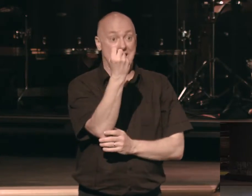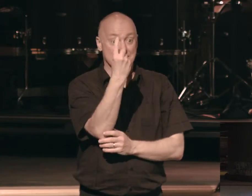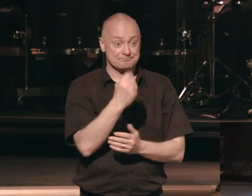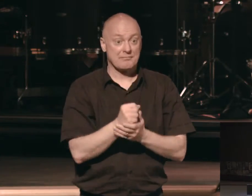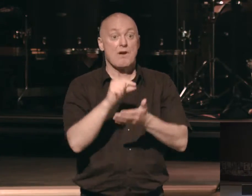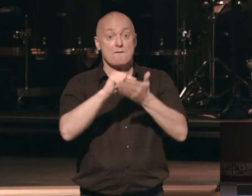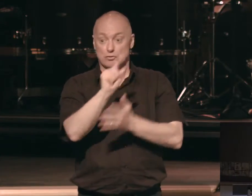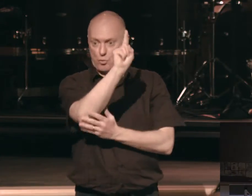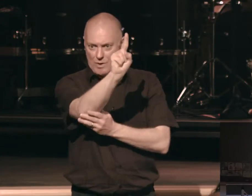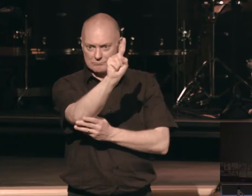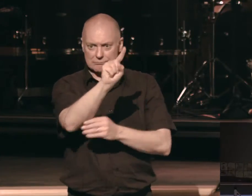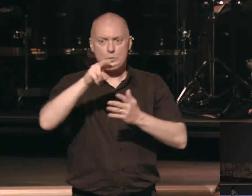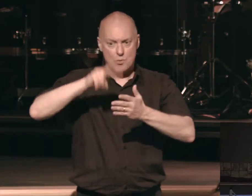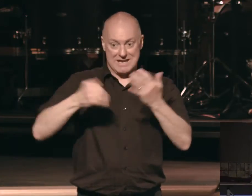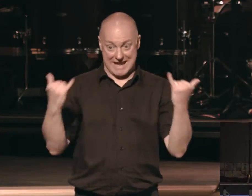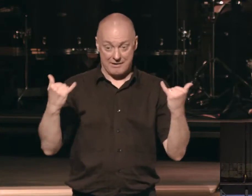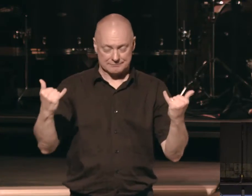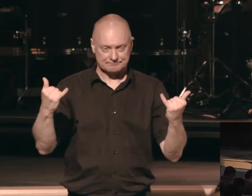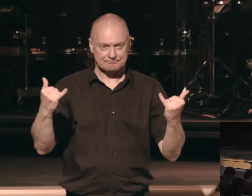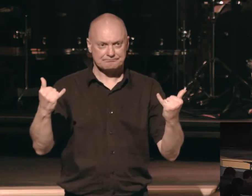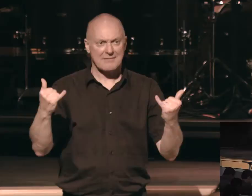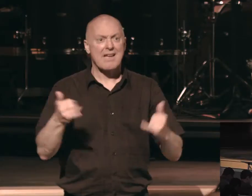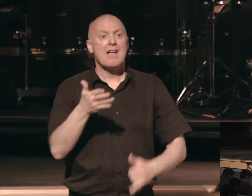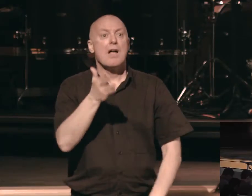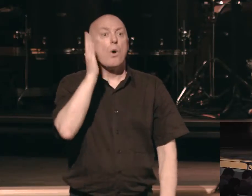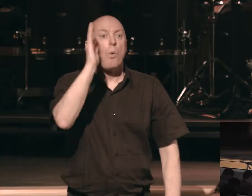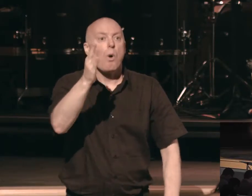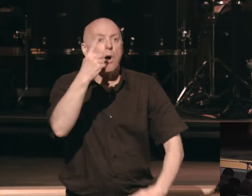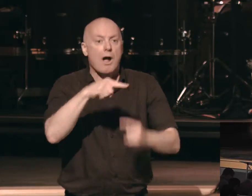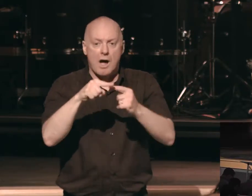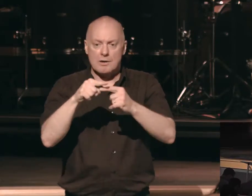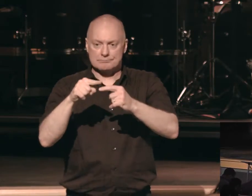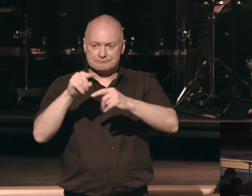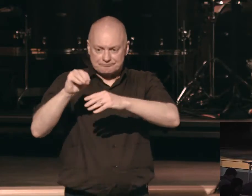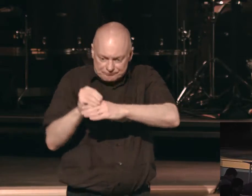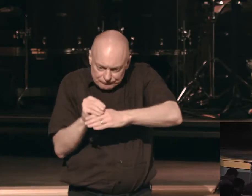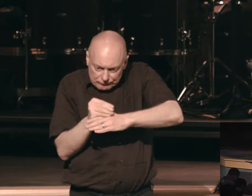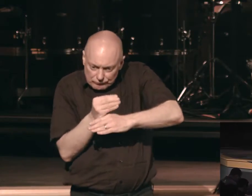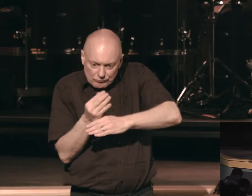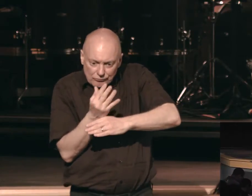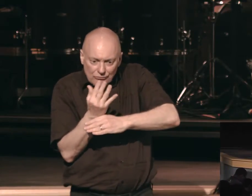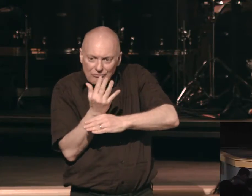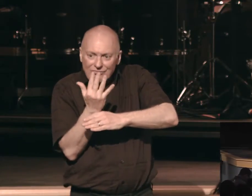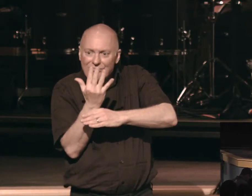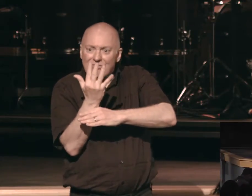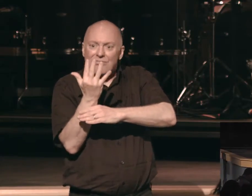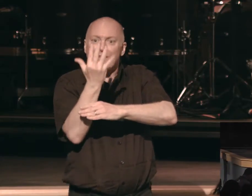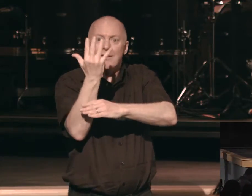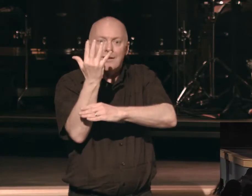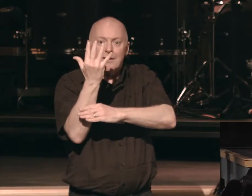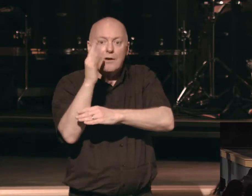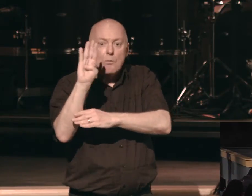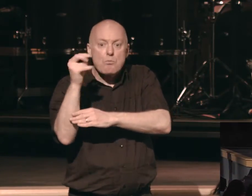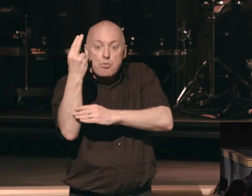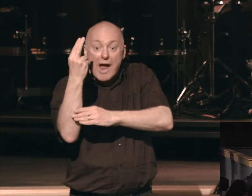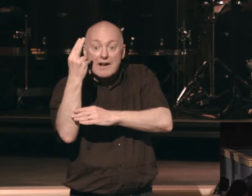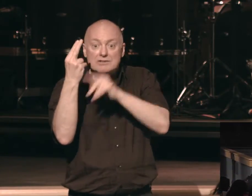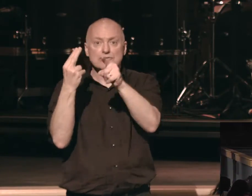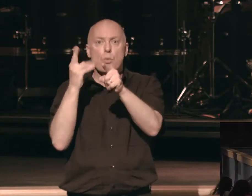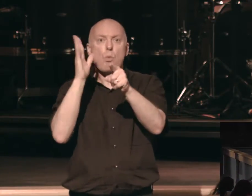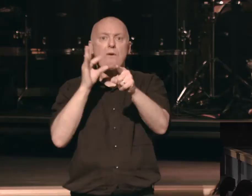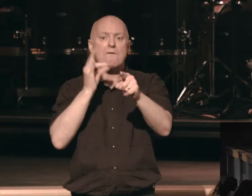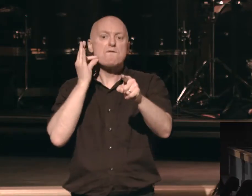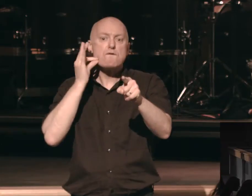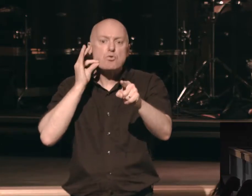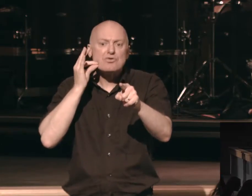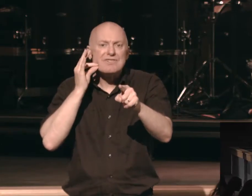Isaiah chapter 11, verse 1. There shall come forth a shoot from the stump of Jesse, and a branch